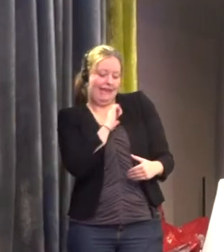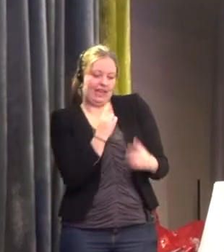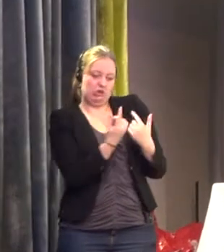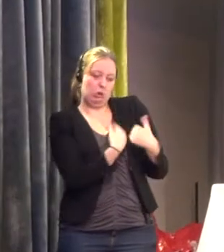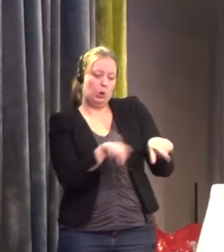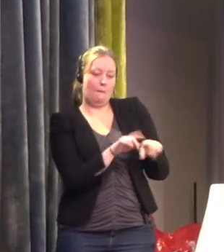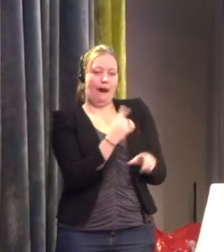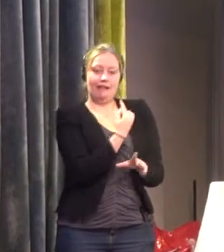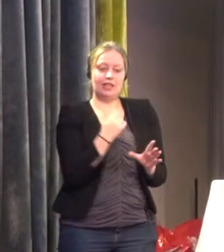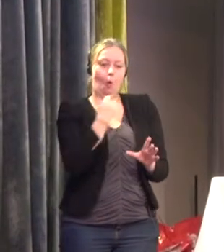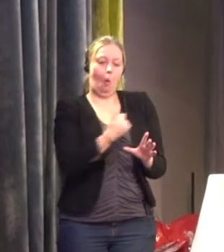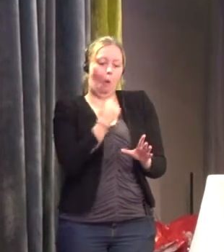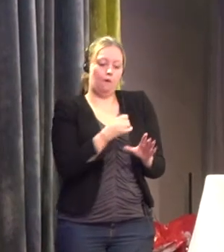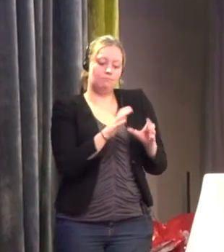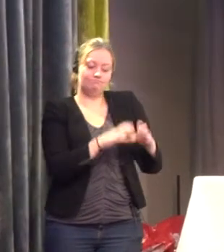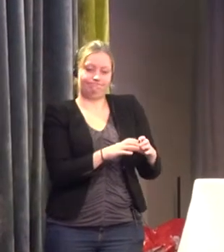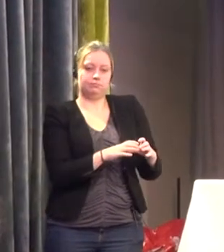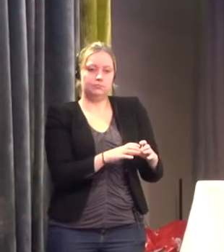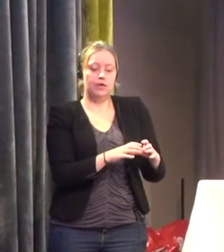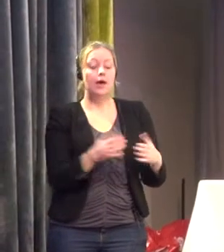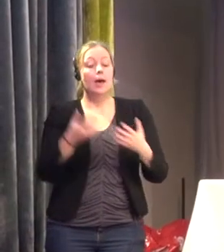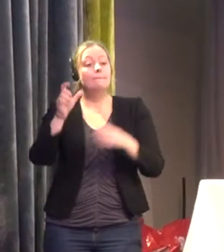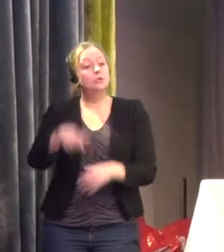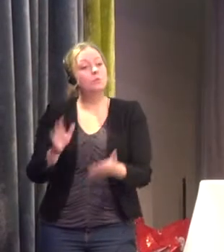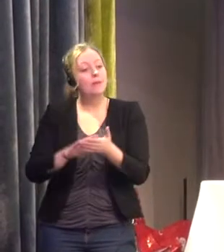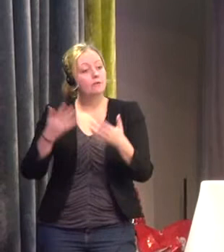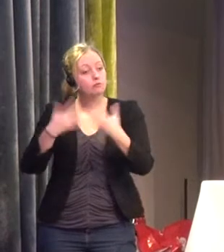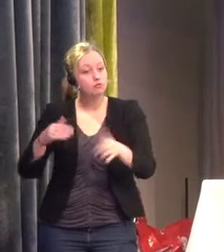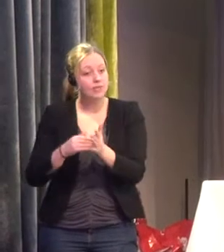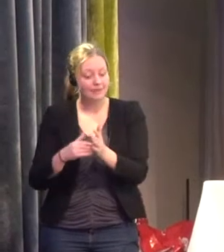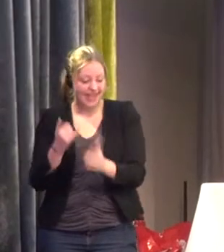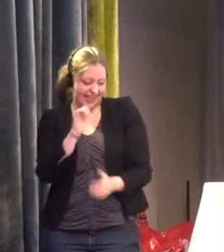Also having persons with disabilities in this inaccessible conference room,